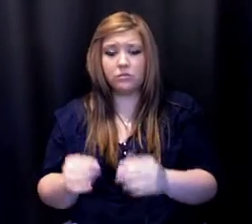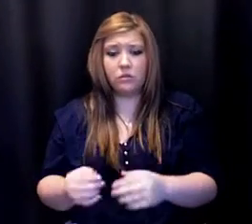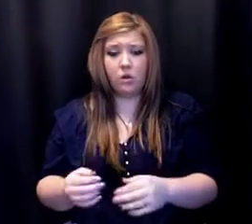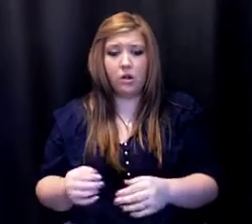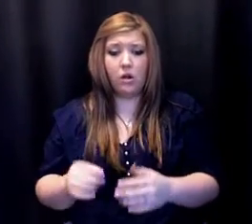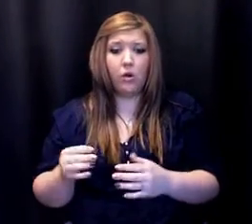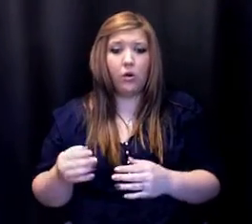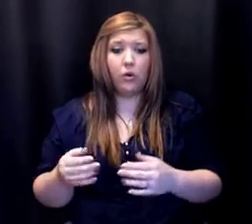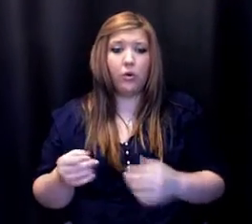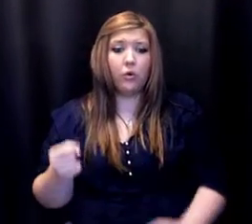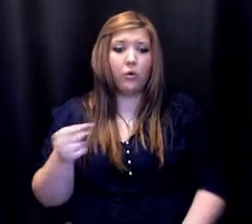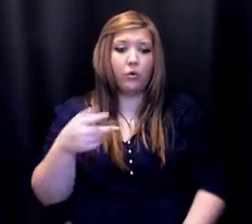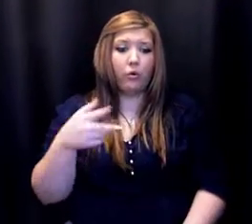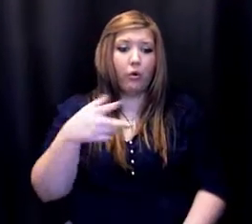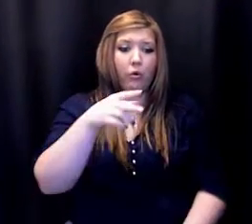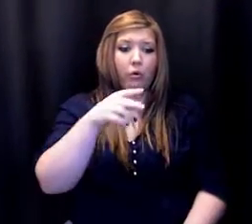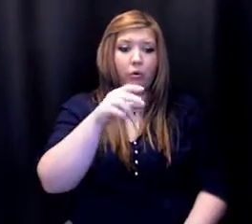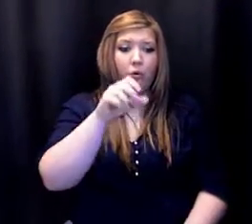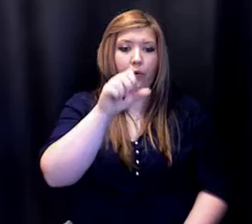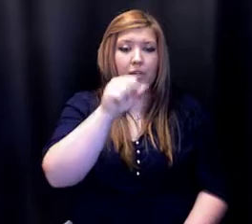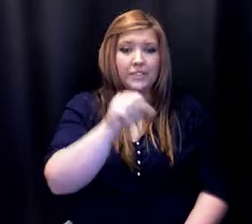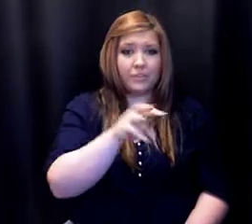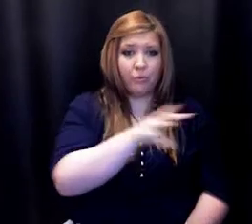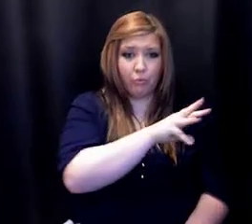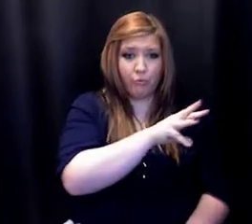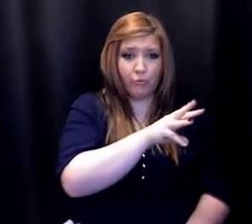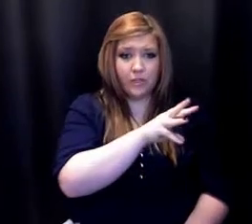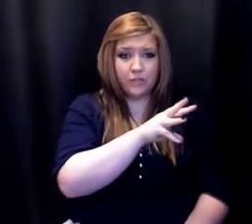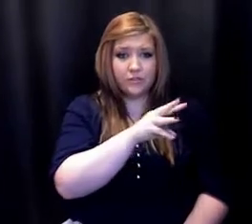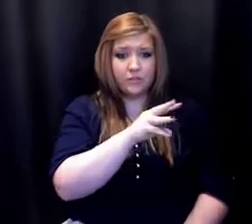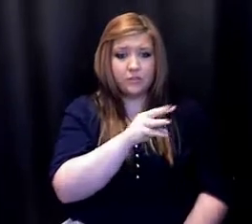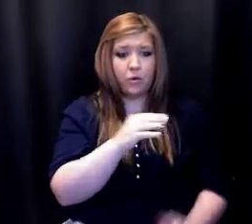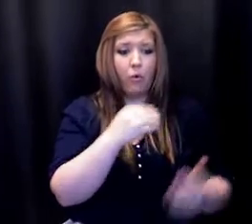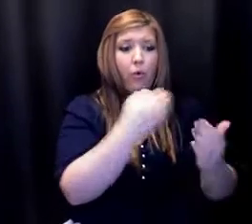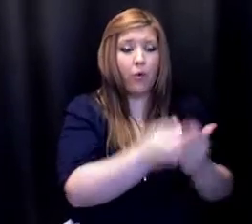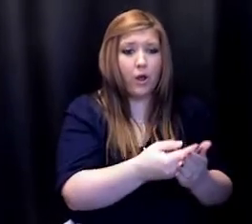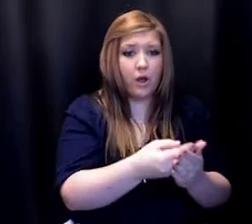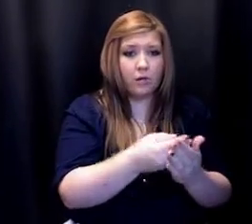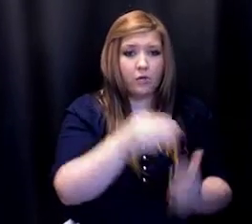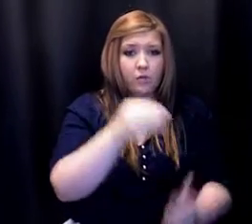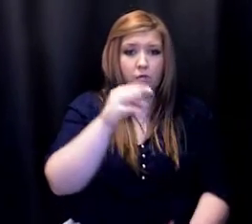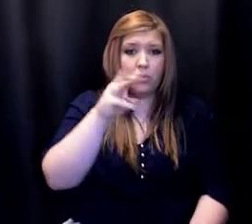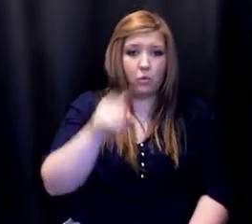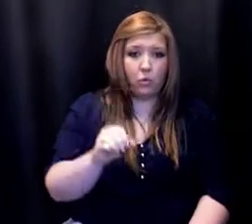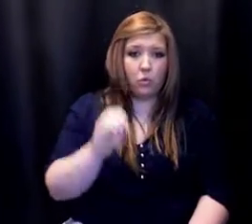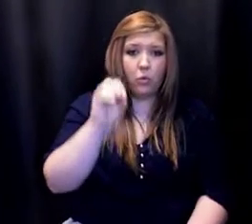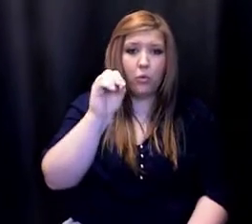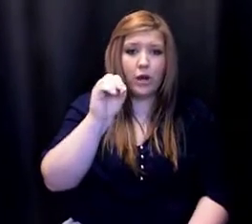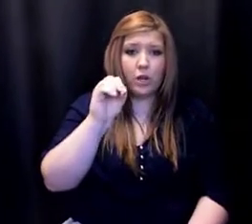That journey took us through the state of Wyoming, which I had never been to, and it was quite a beautiful ride.